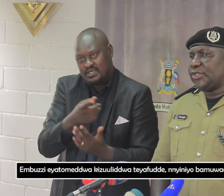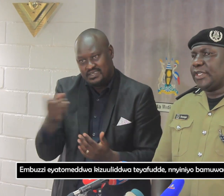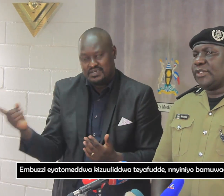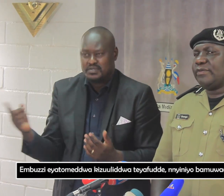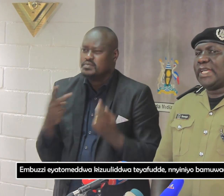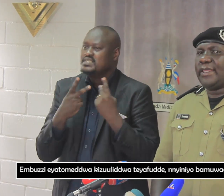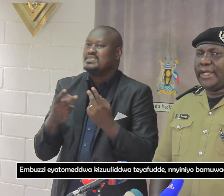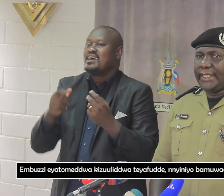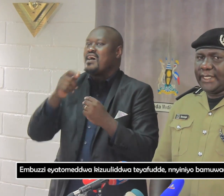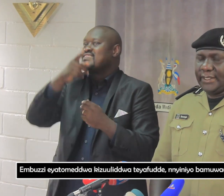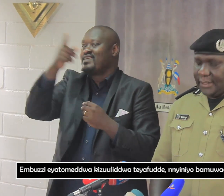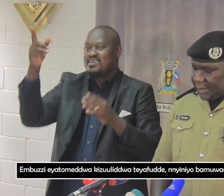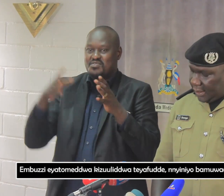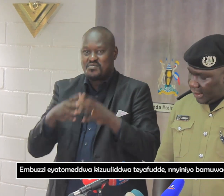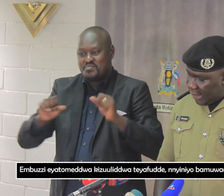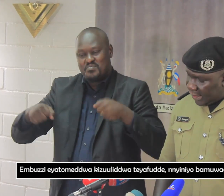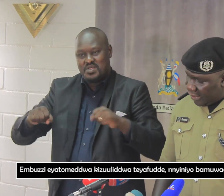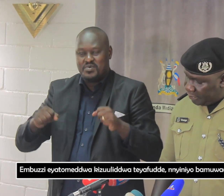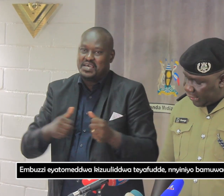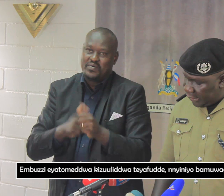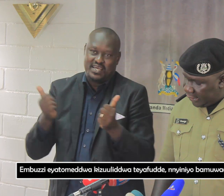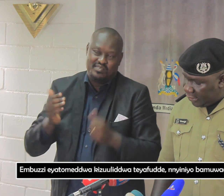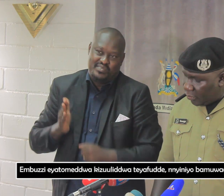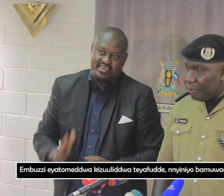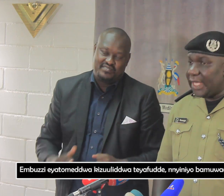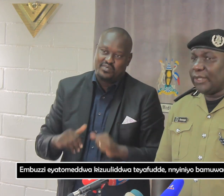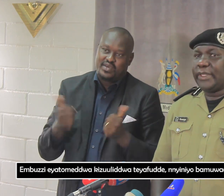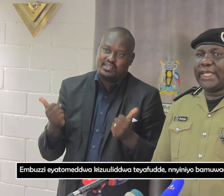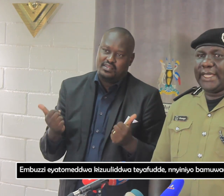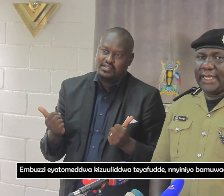the majority of the other riders that have been